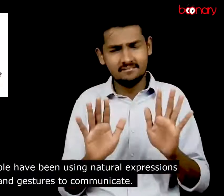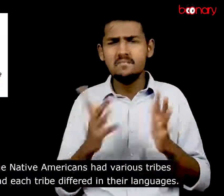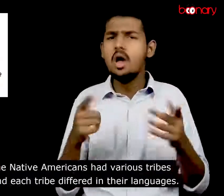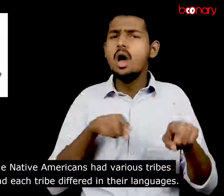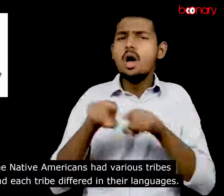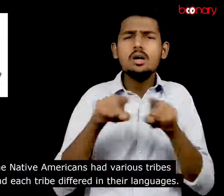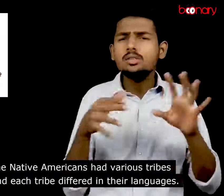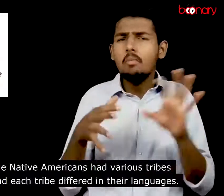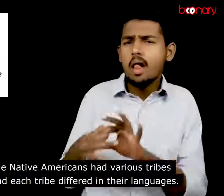For example,